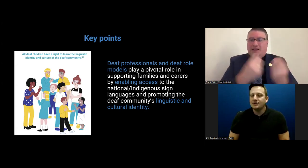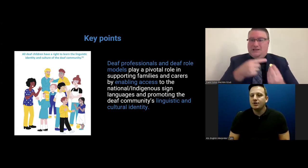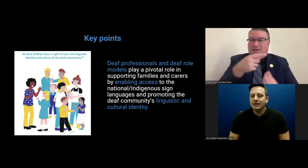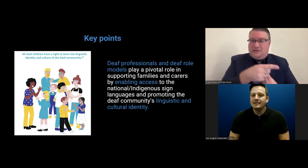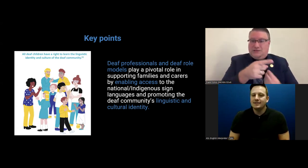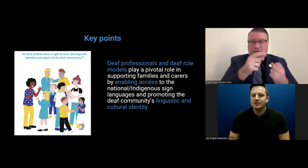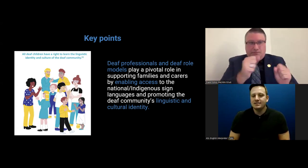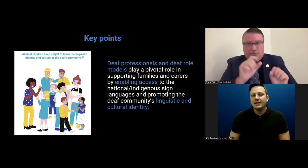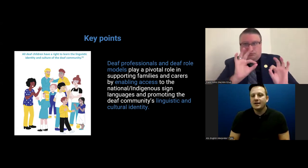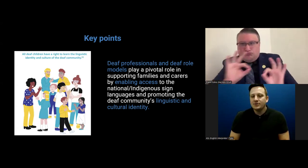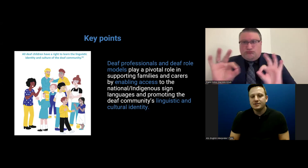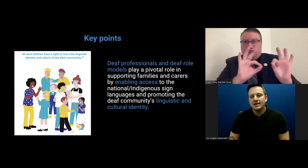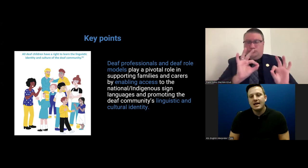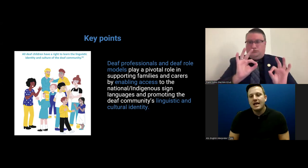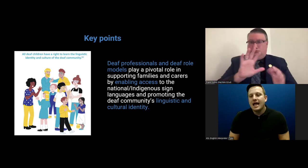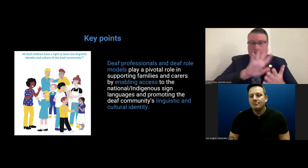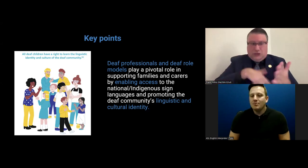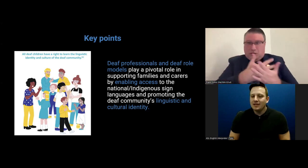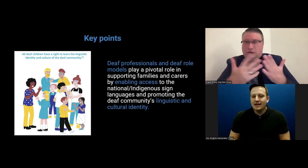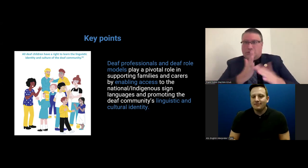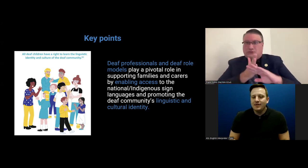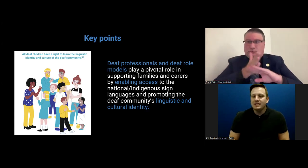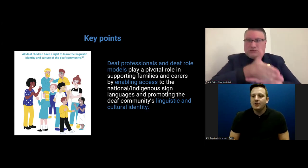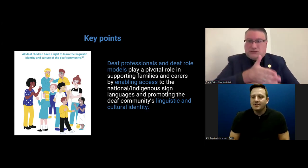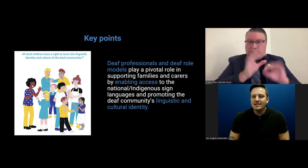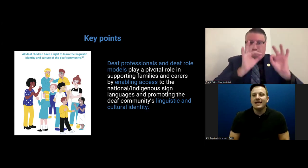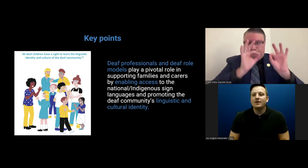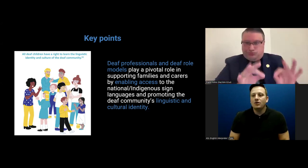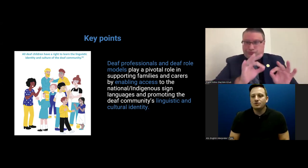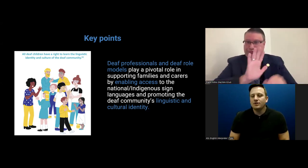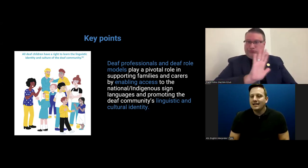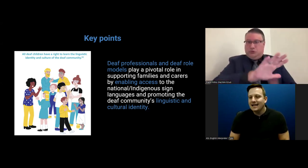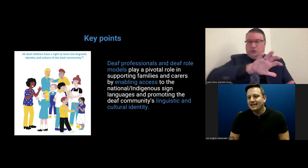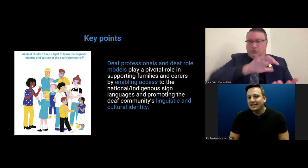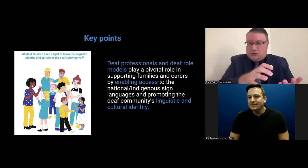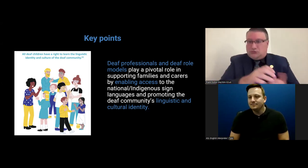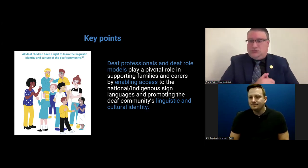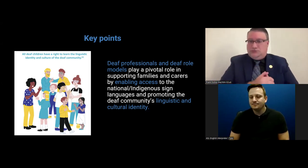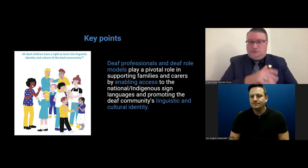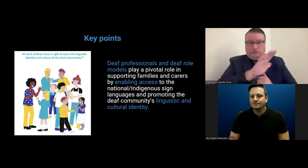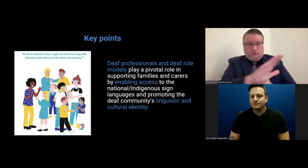national and Indigenous sign languages and promoting the deaf community's linguistic and cultural identity.